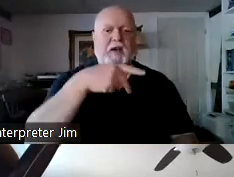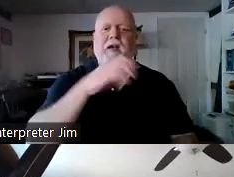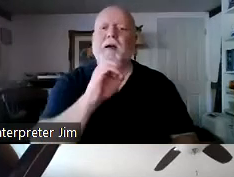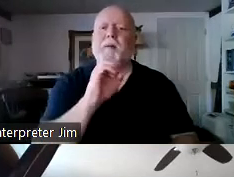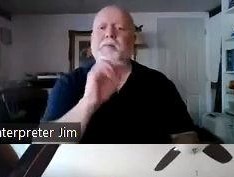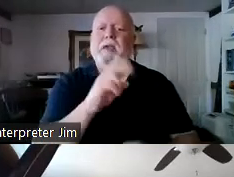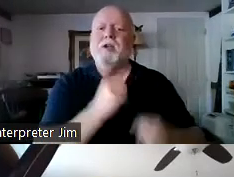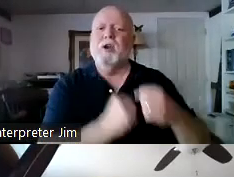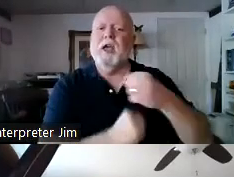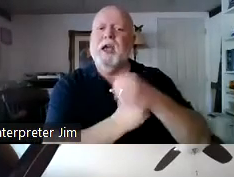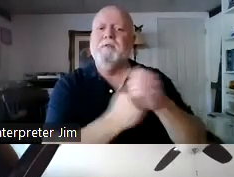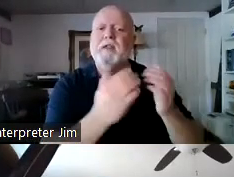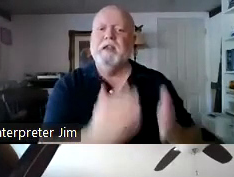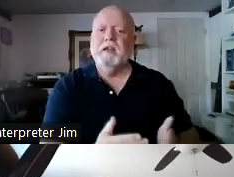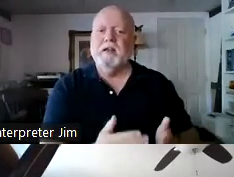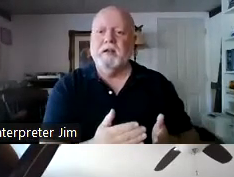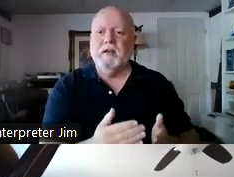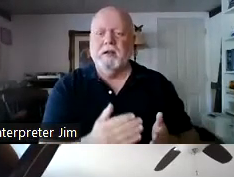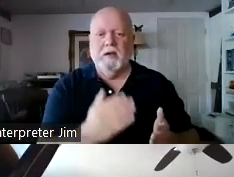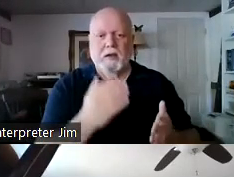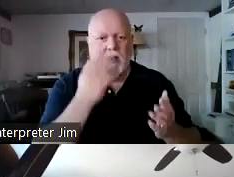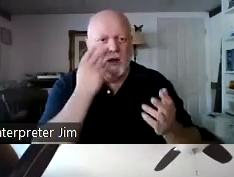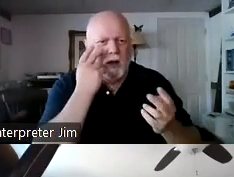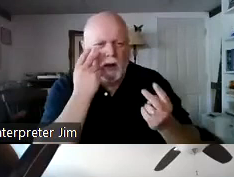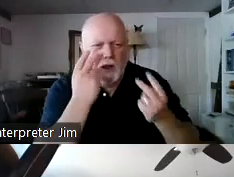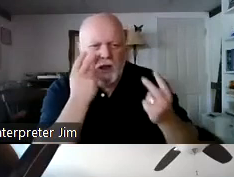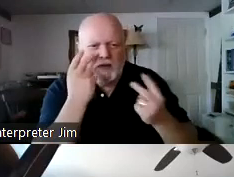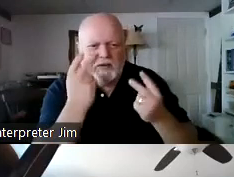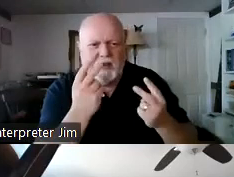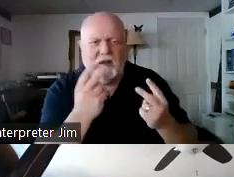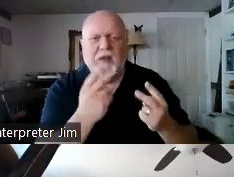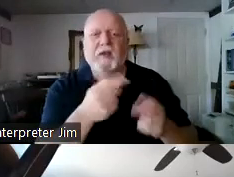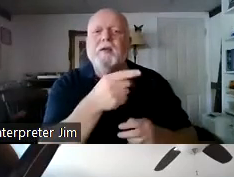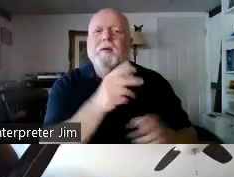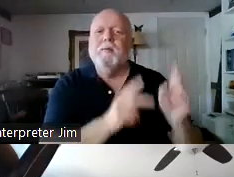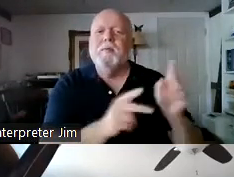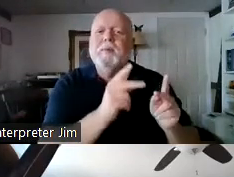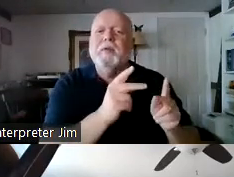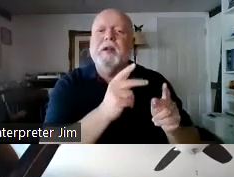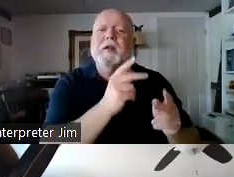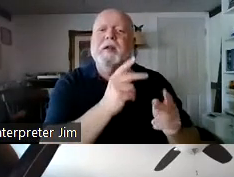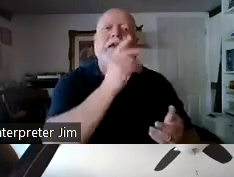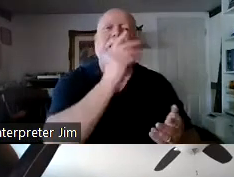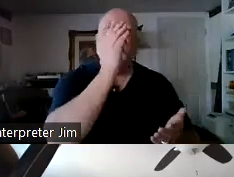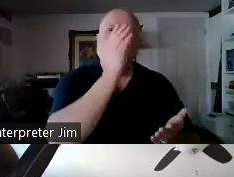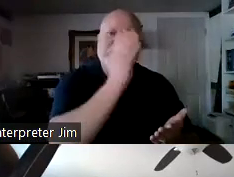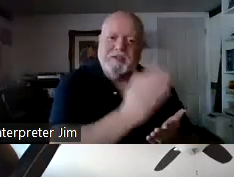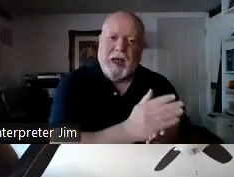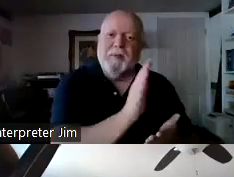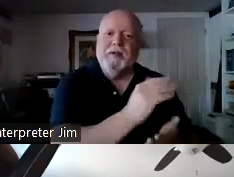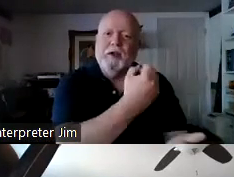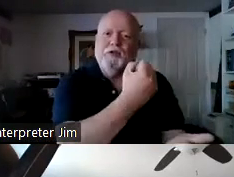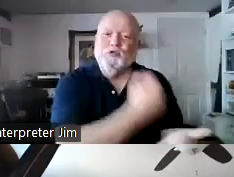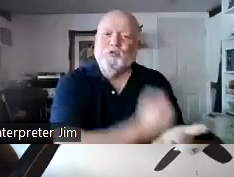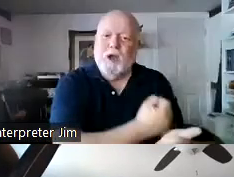it coming from a dual addiction. Like, they're getting off of the drug addiction, but now they're turning to something else. And a lot of it